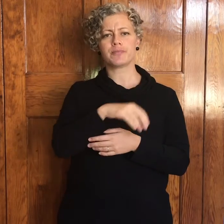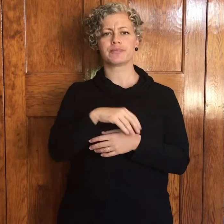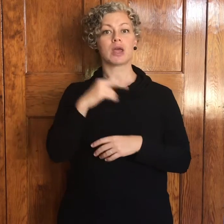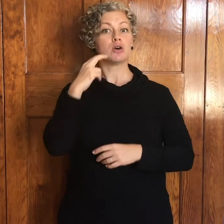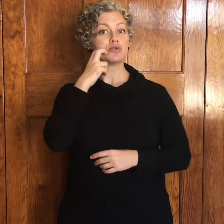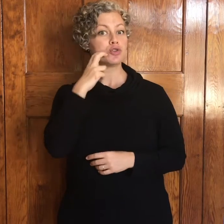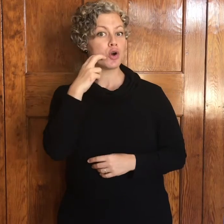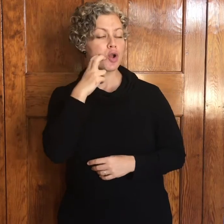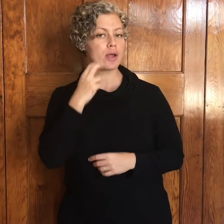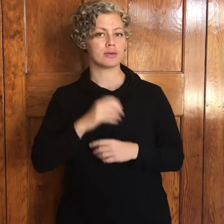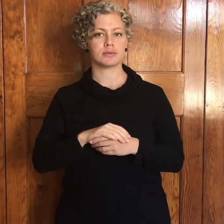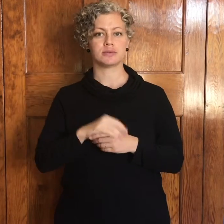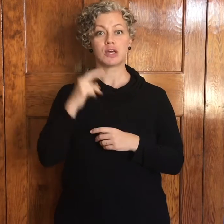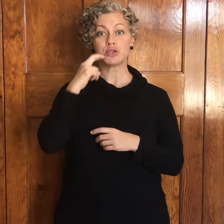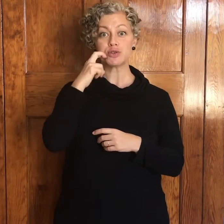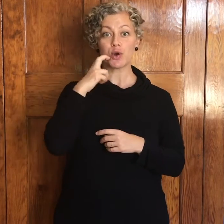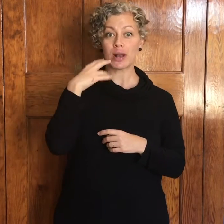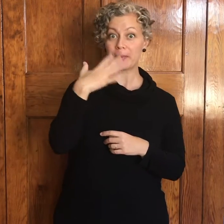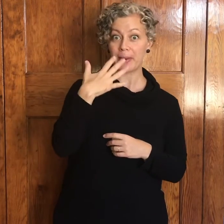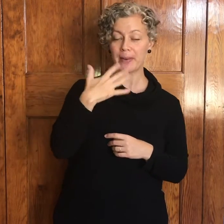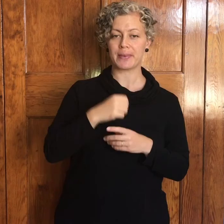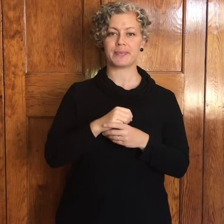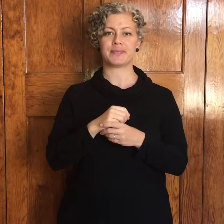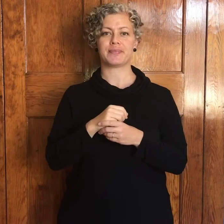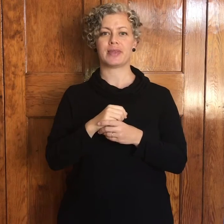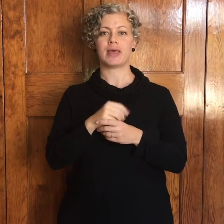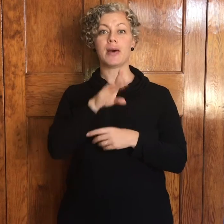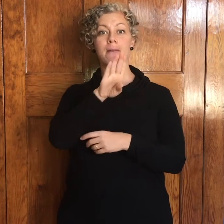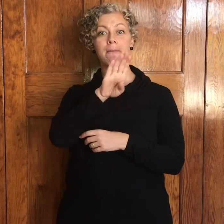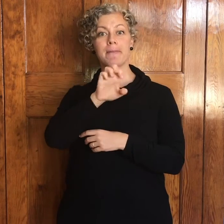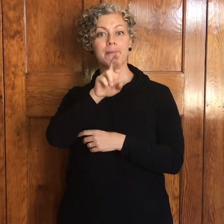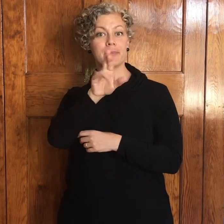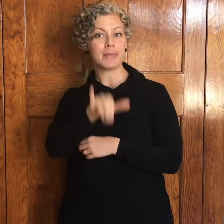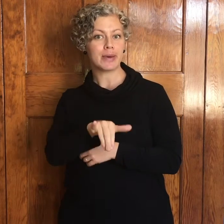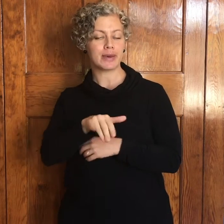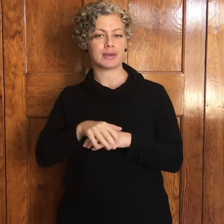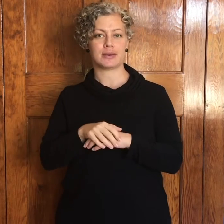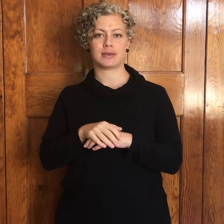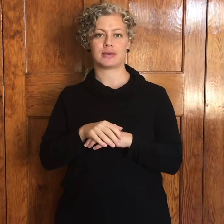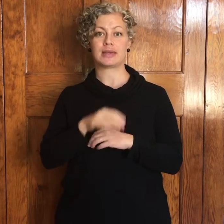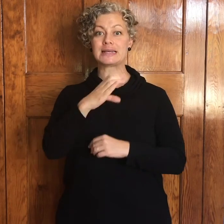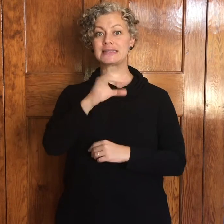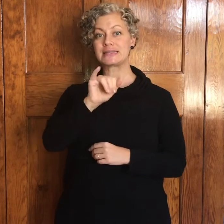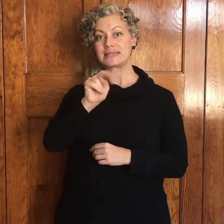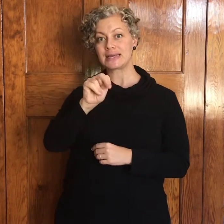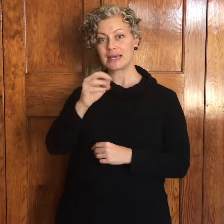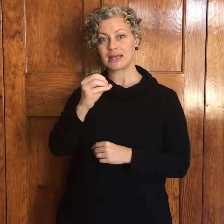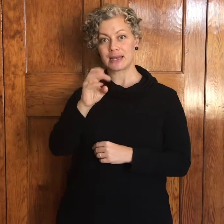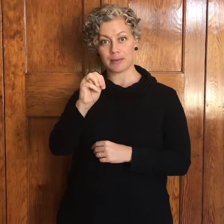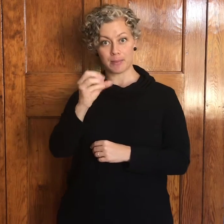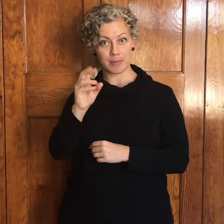crisp, berry, cinnamon, allspice,